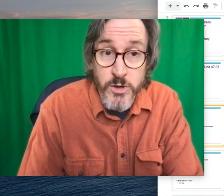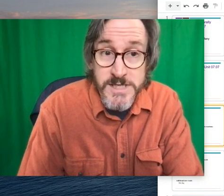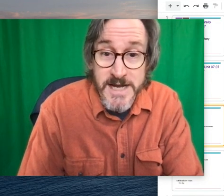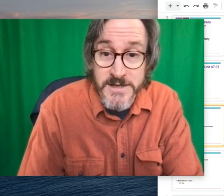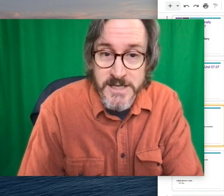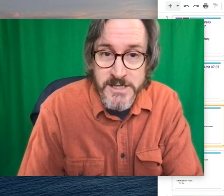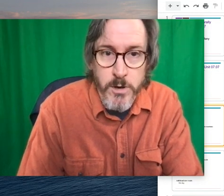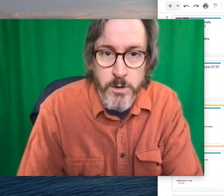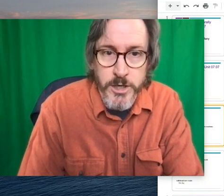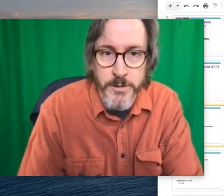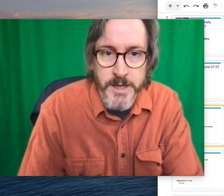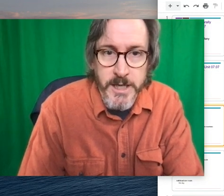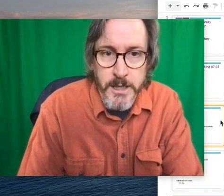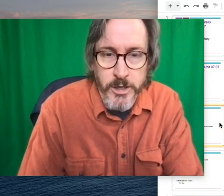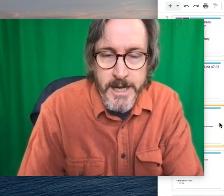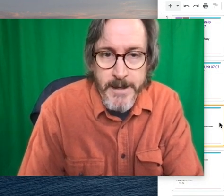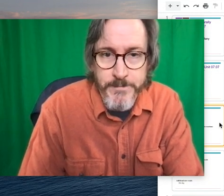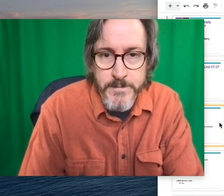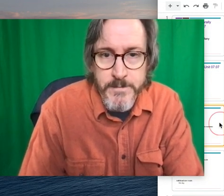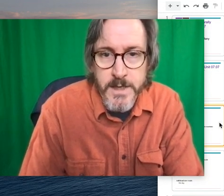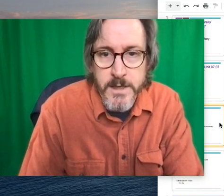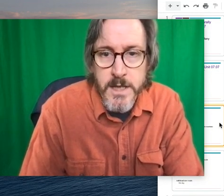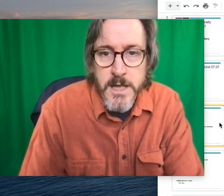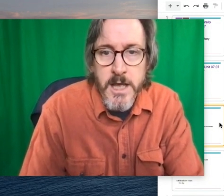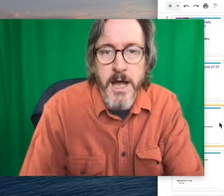So those kinds of things are what we're going to be looking at.